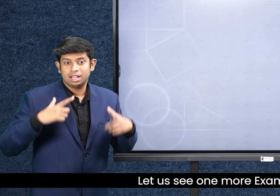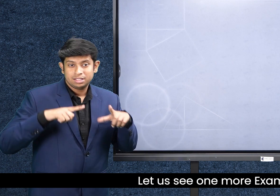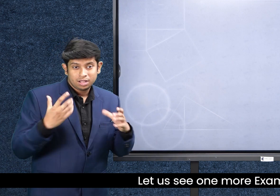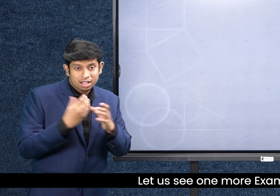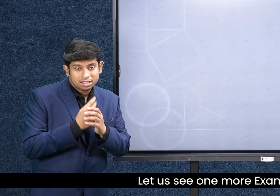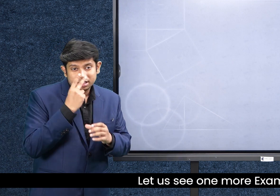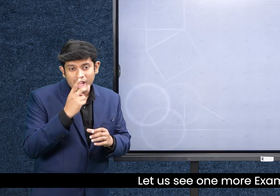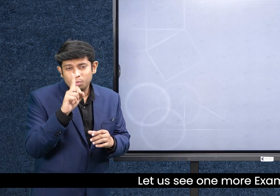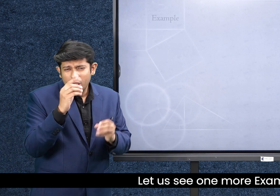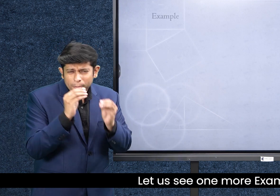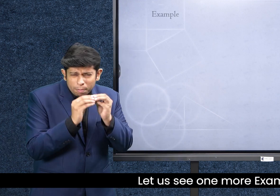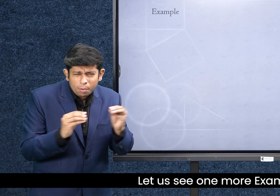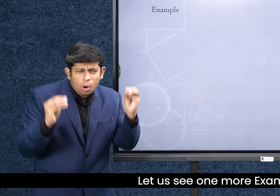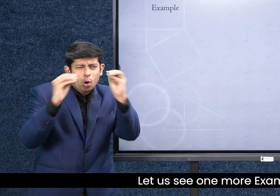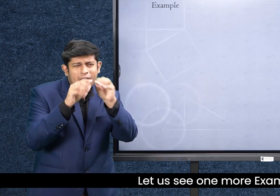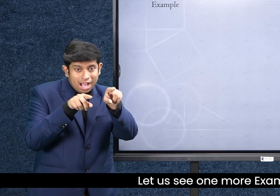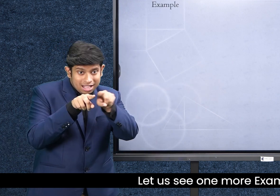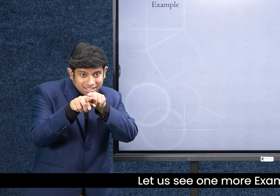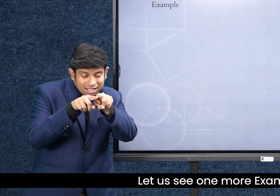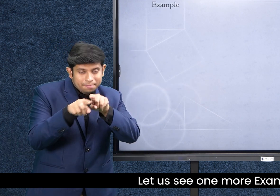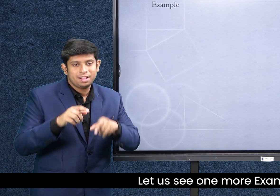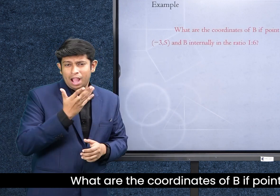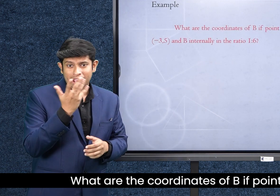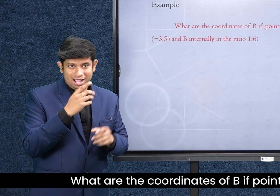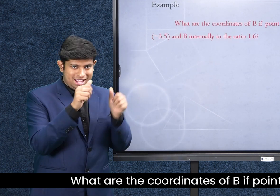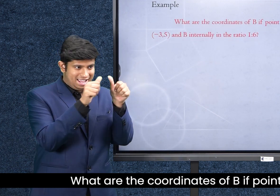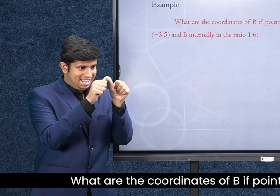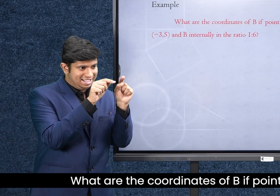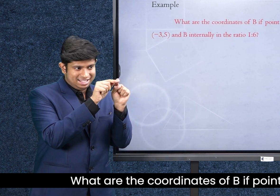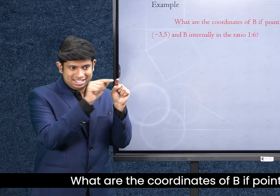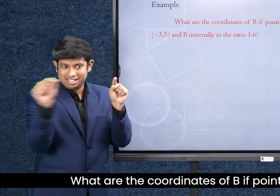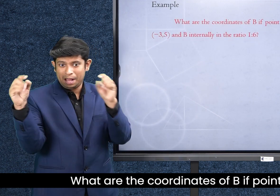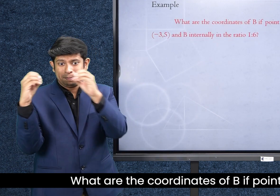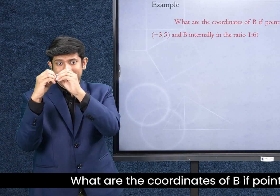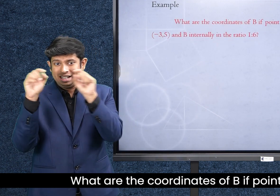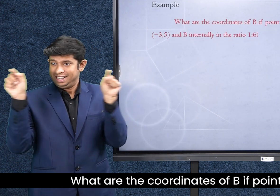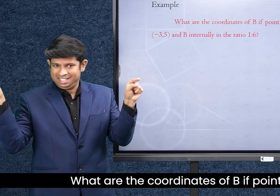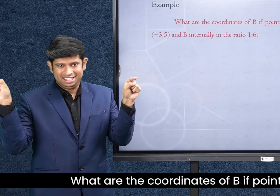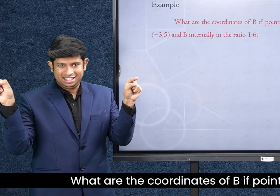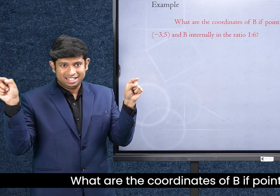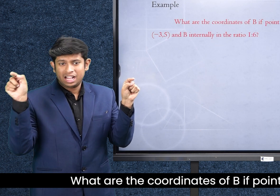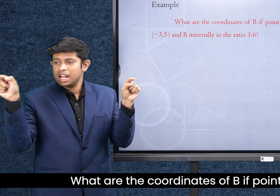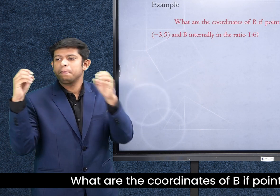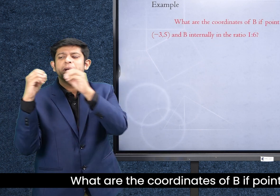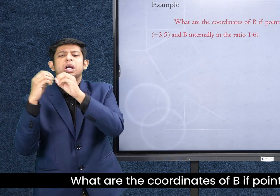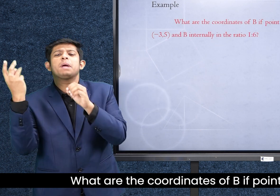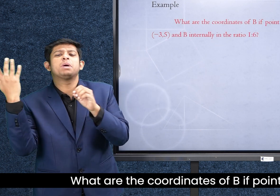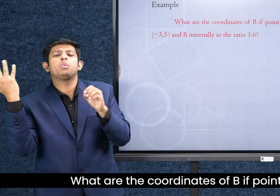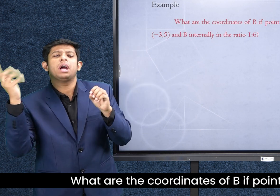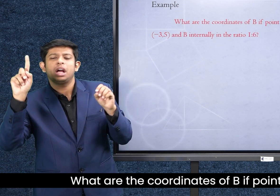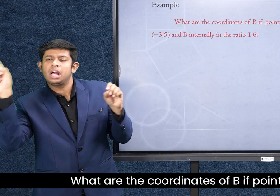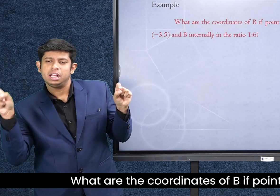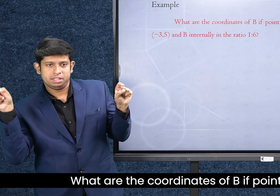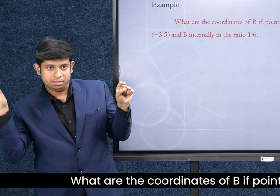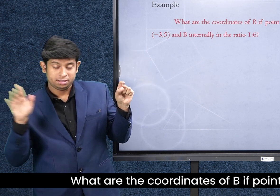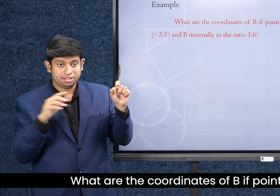Let us see one more example. What are the coordinates of B if point P minus 2,